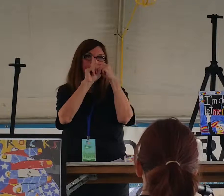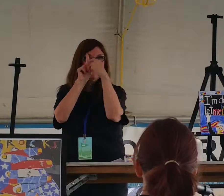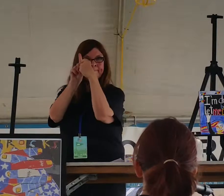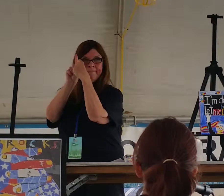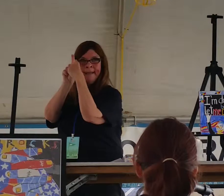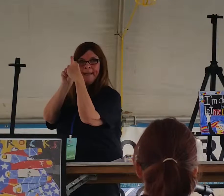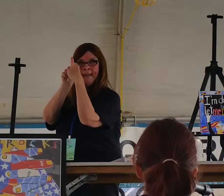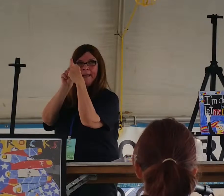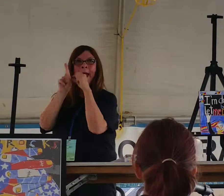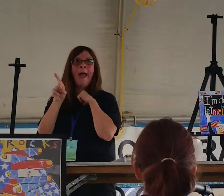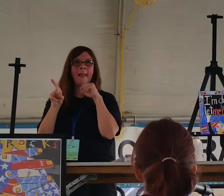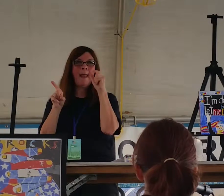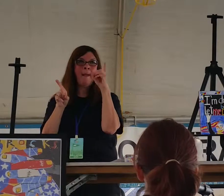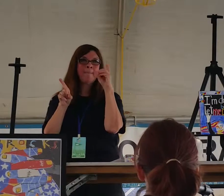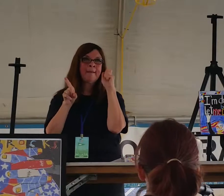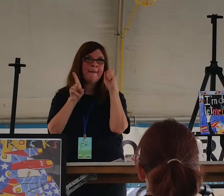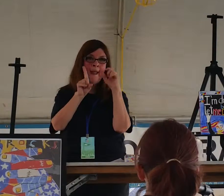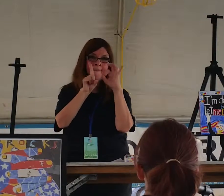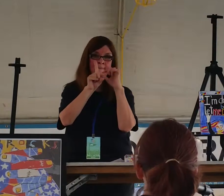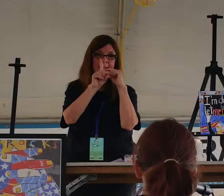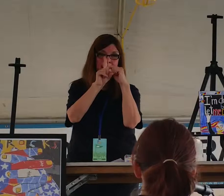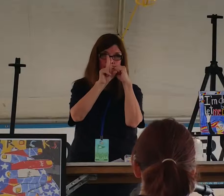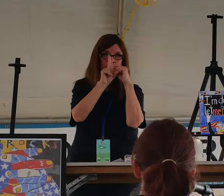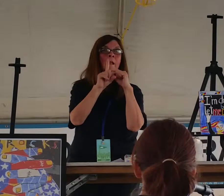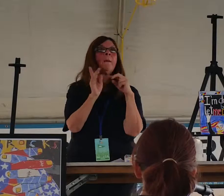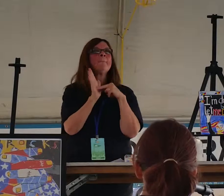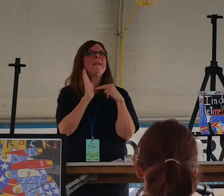and it says, I am deaf with a small d, a lowercase d.